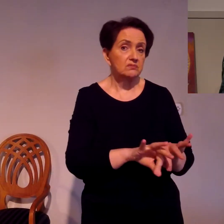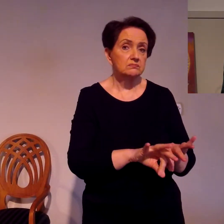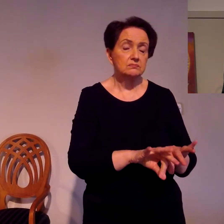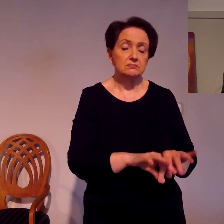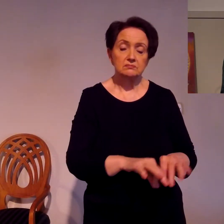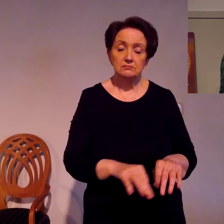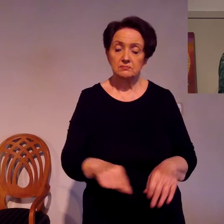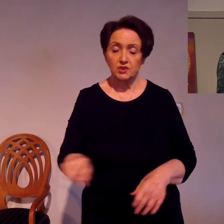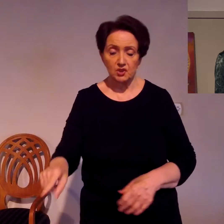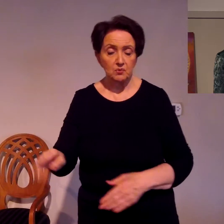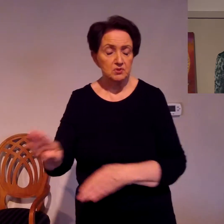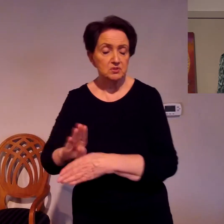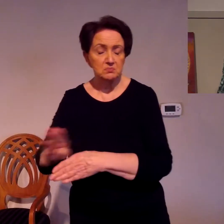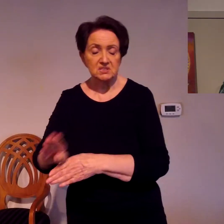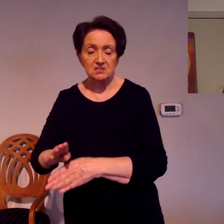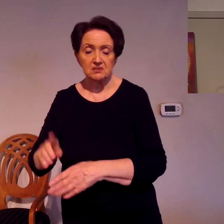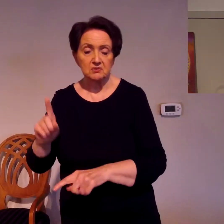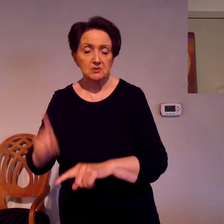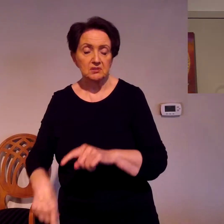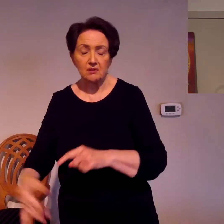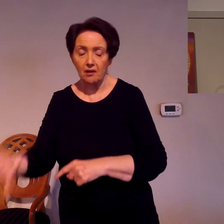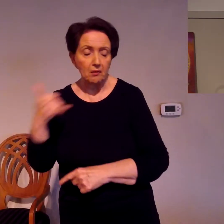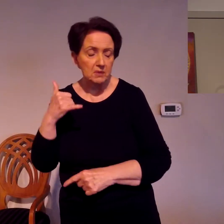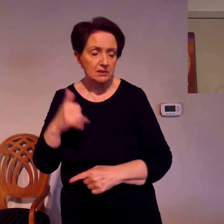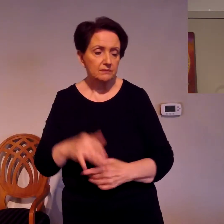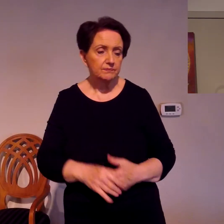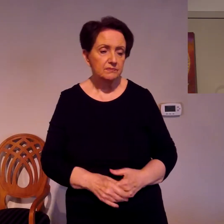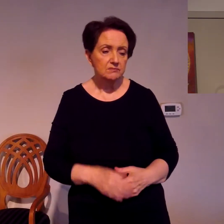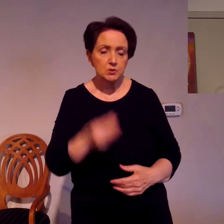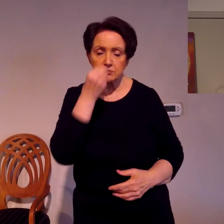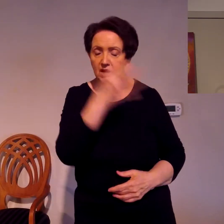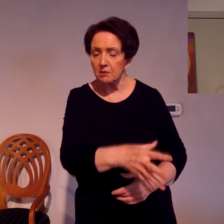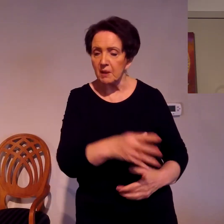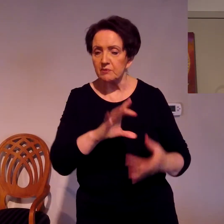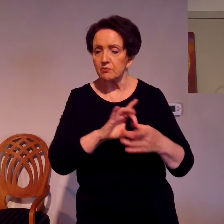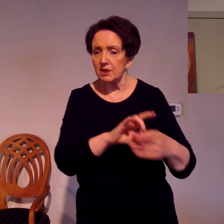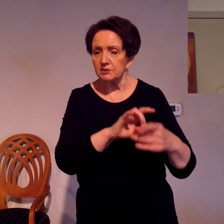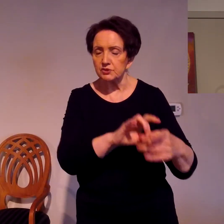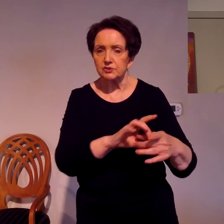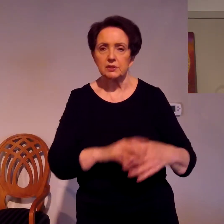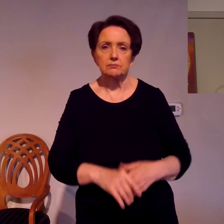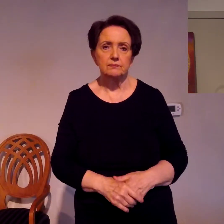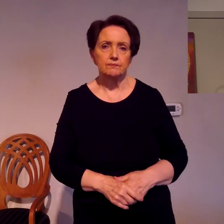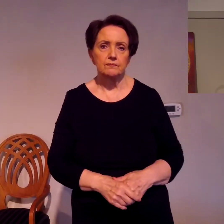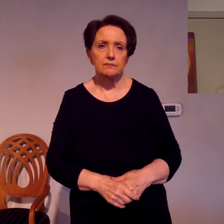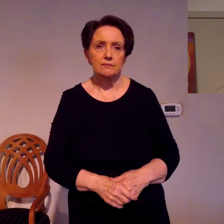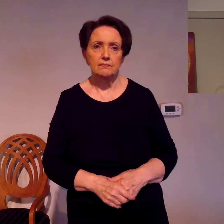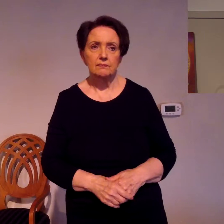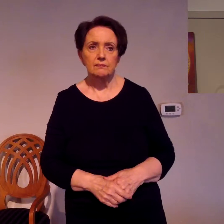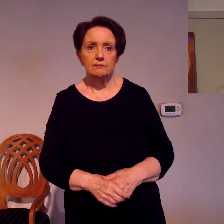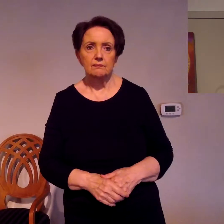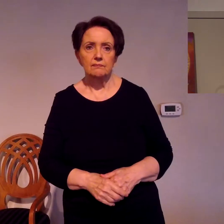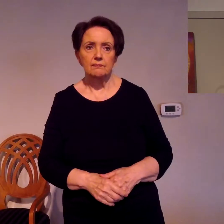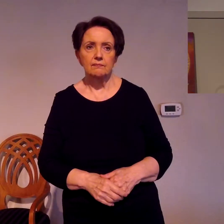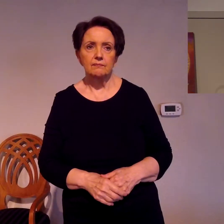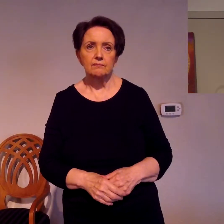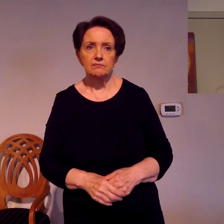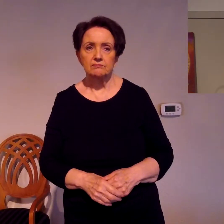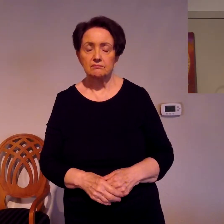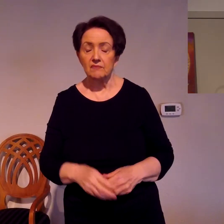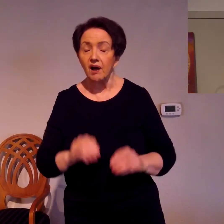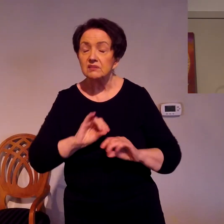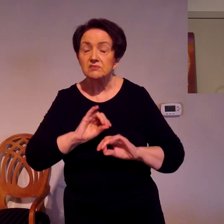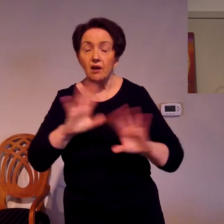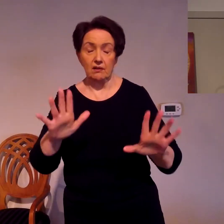were too busy to call me. Obviously you don't care about our relationship, which is the conclusion that we draw. Well, you obviously don't care